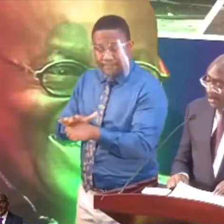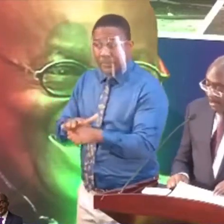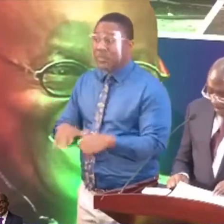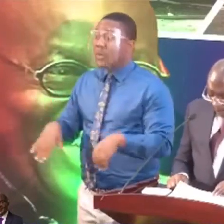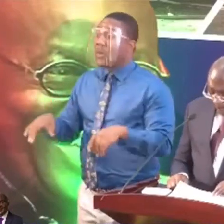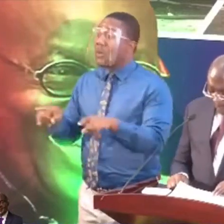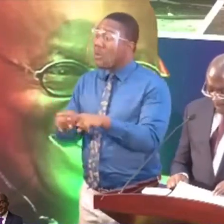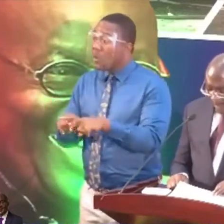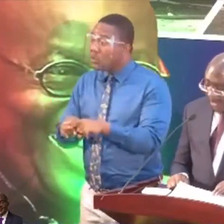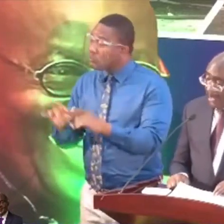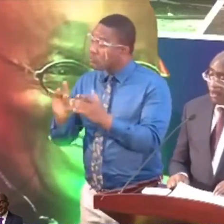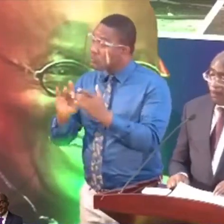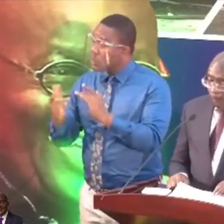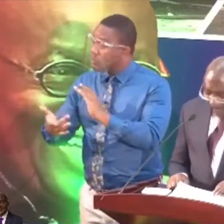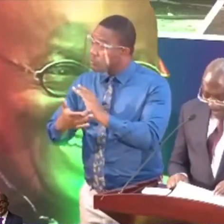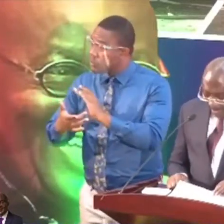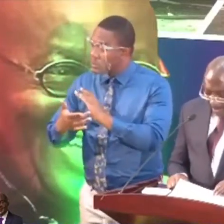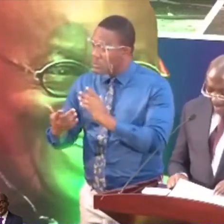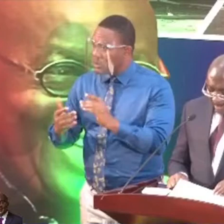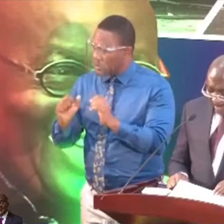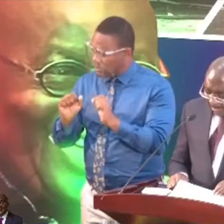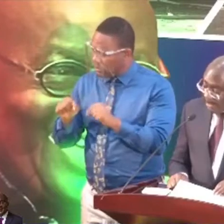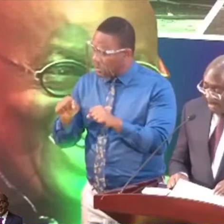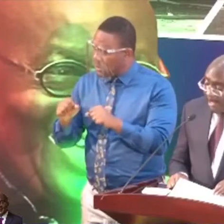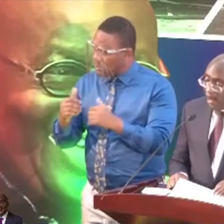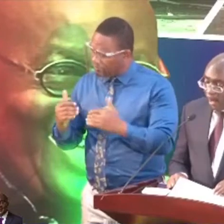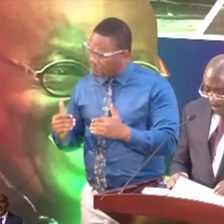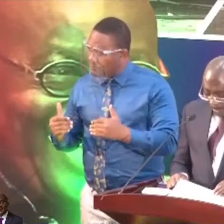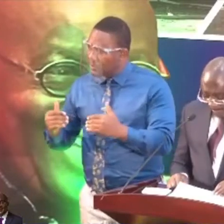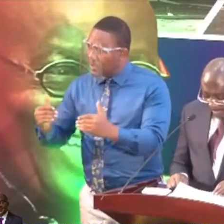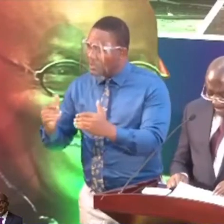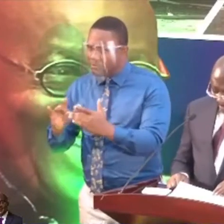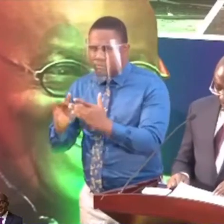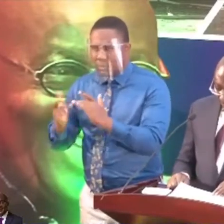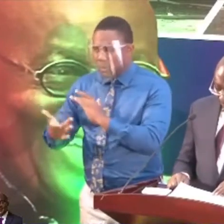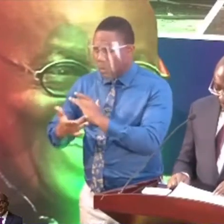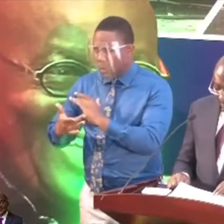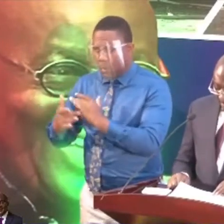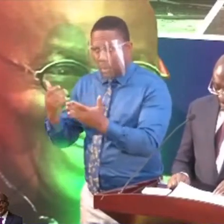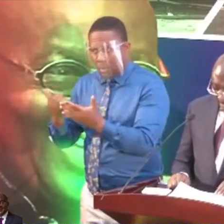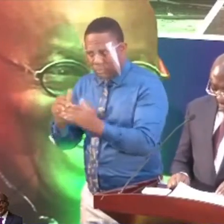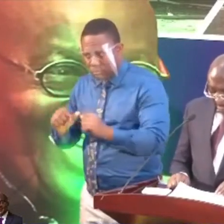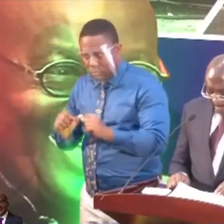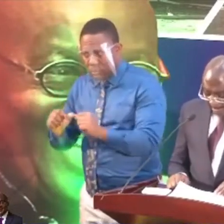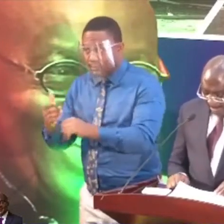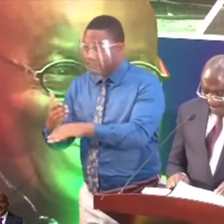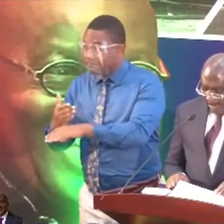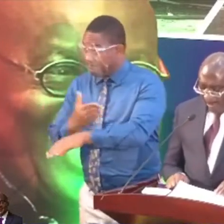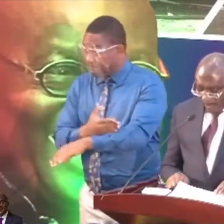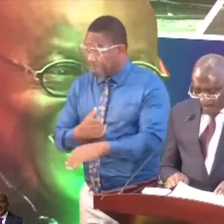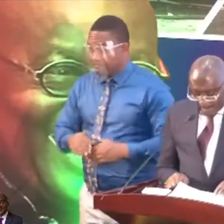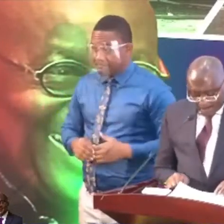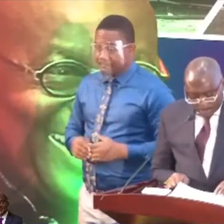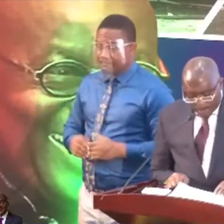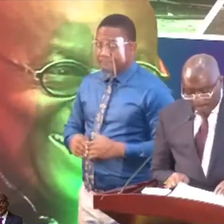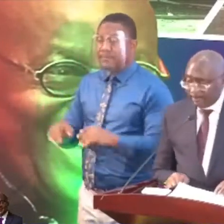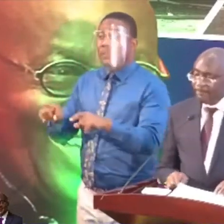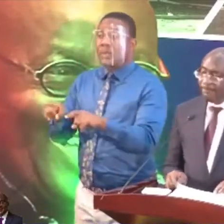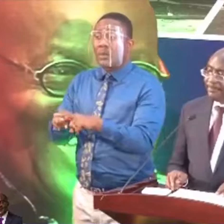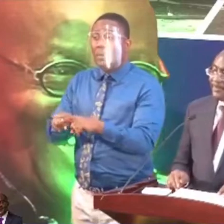digital infrastructure to propel the digital economy of Ghana. And ladies and gentlemen, I also like to